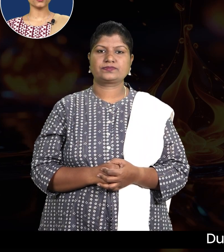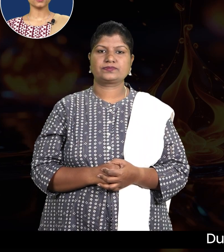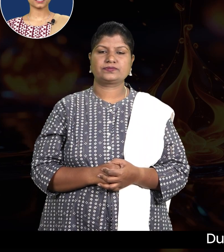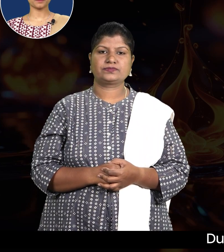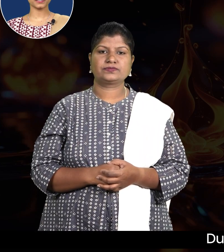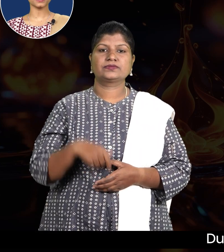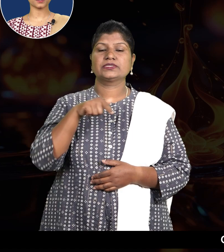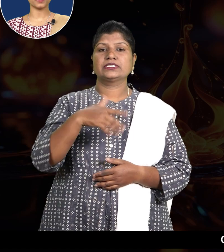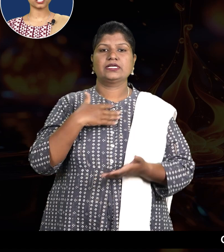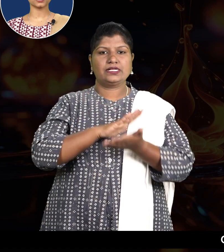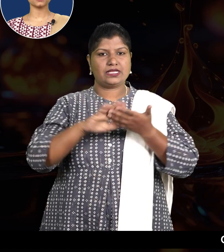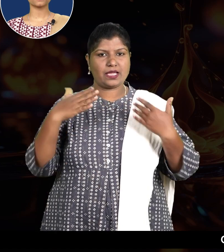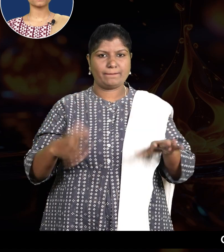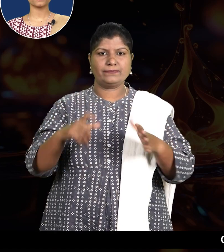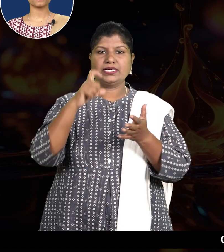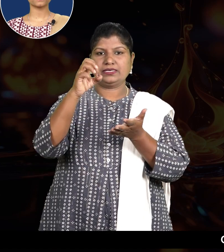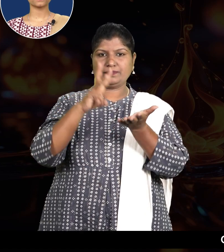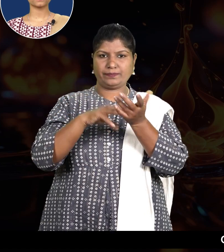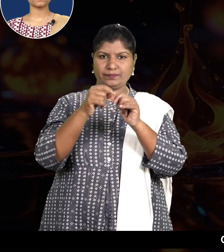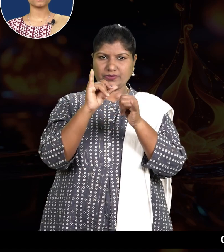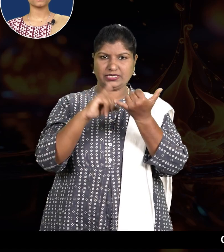Due to complete combustion,